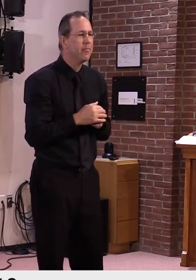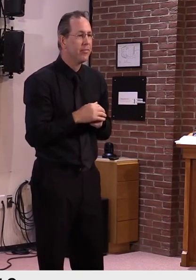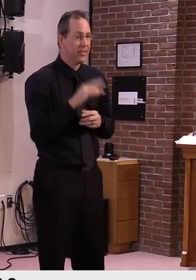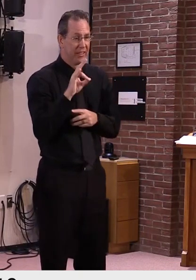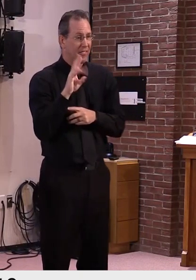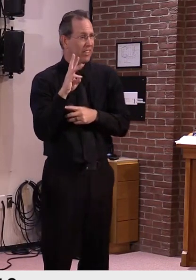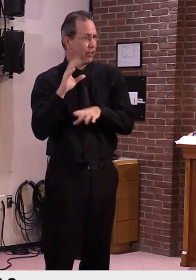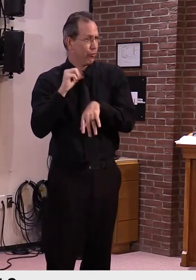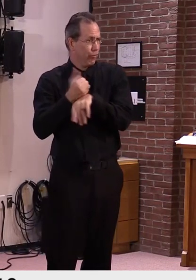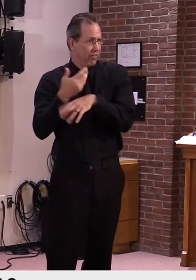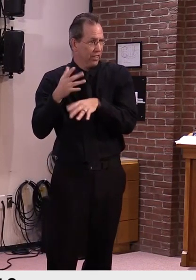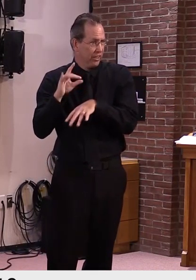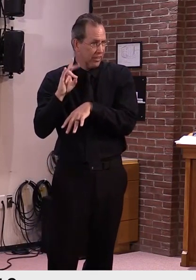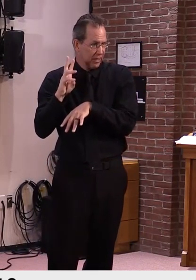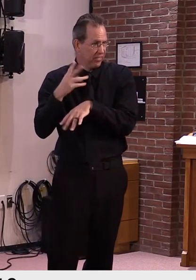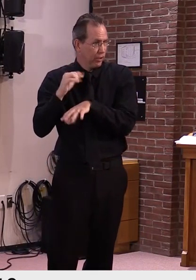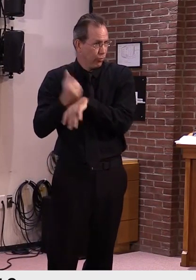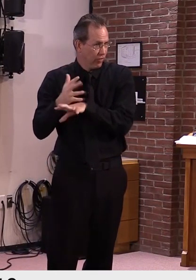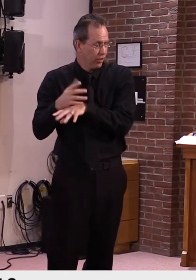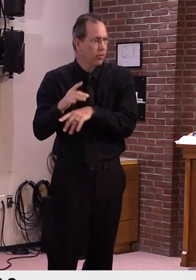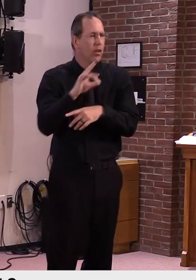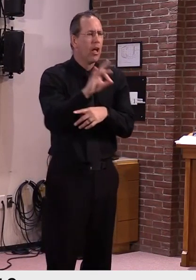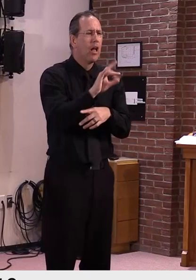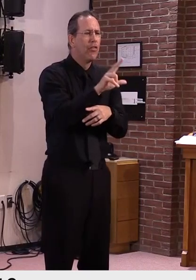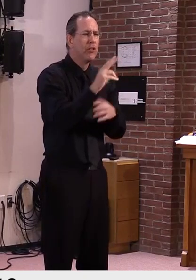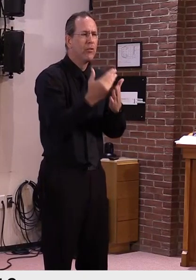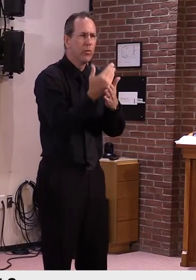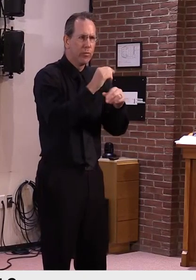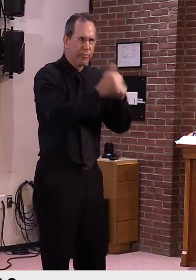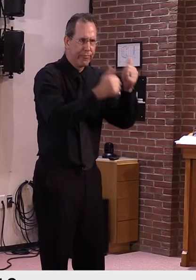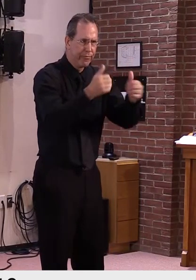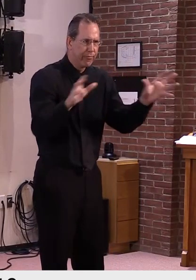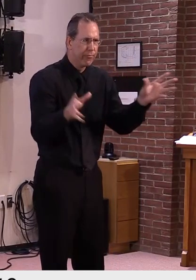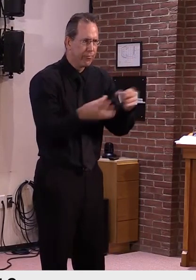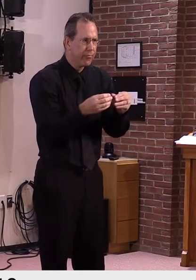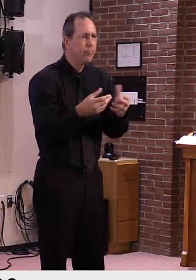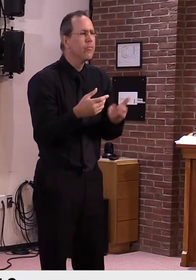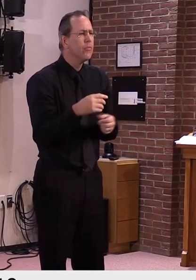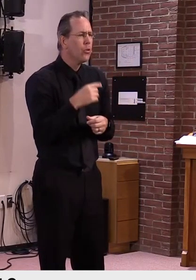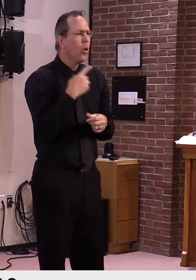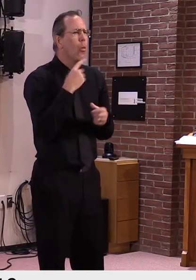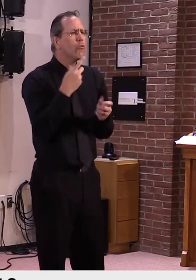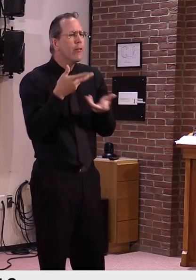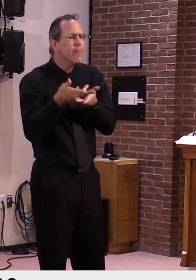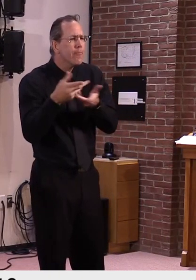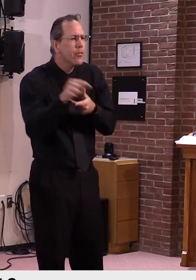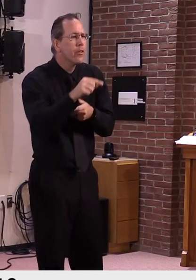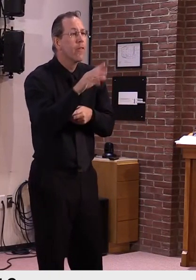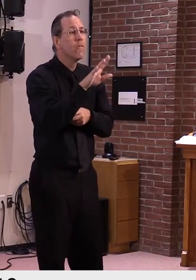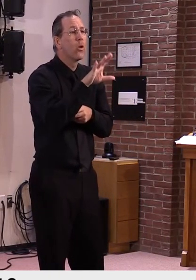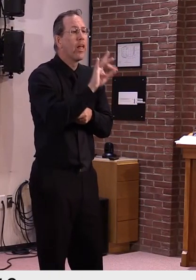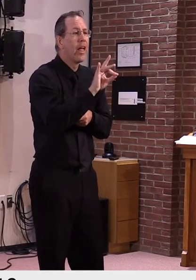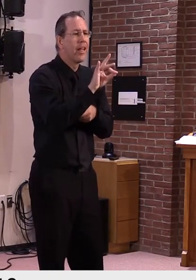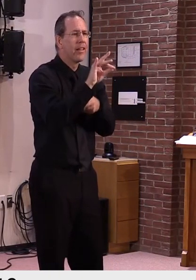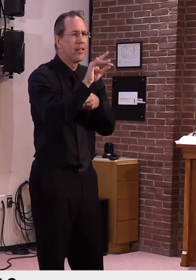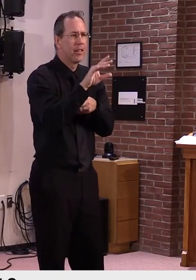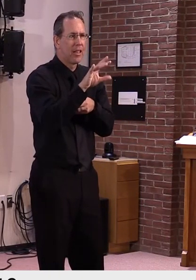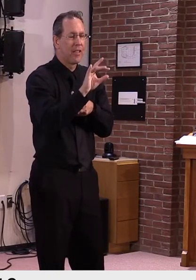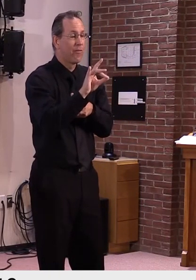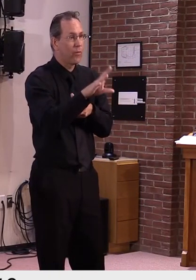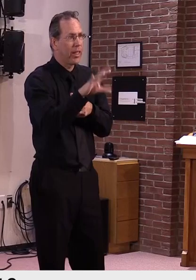In aggregate, the hubs are anticipating to serve approximately 4,800 children, with many of those children attending